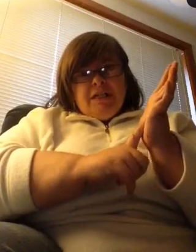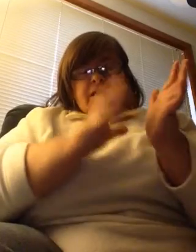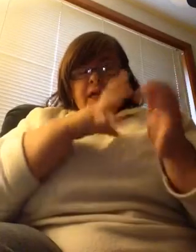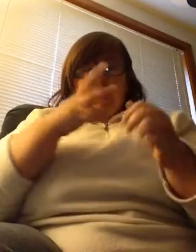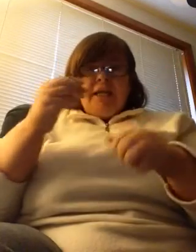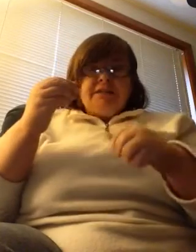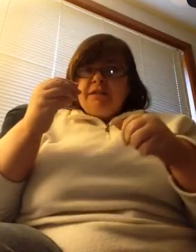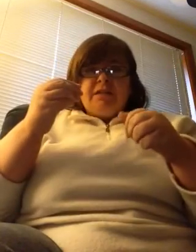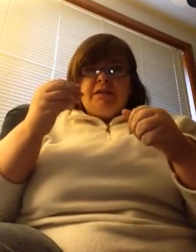And